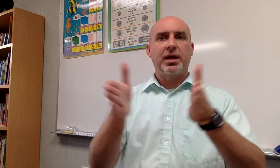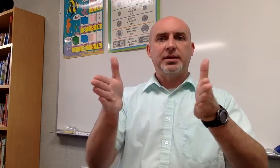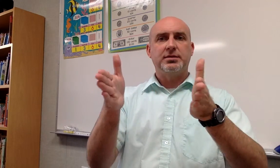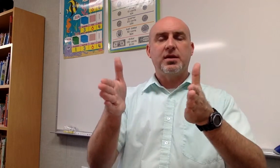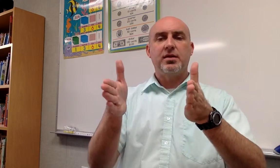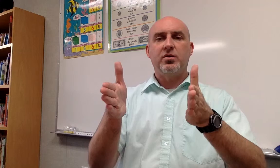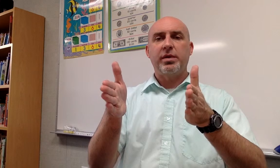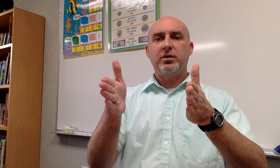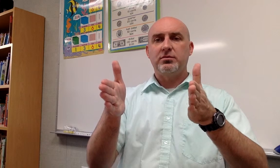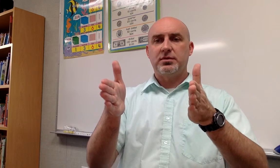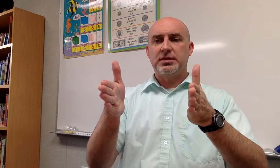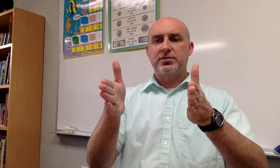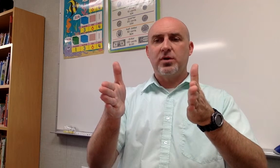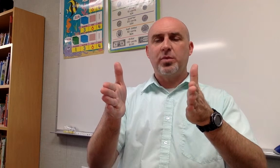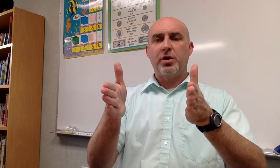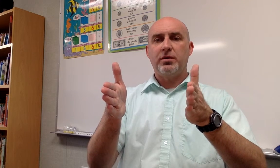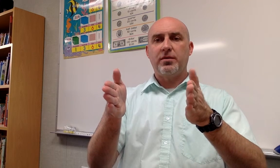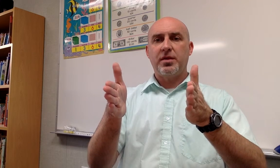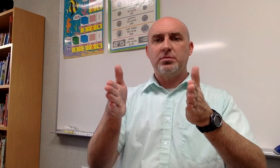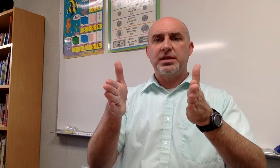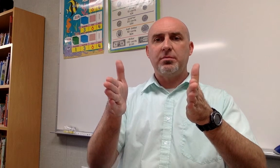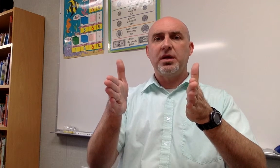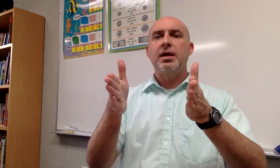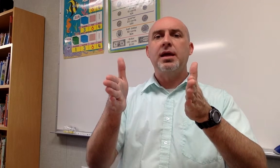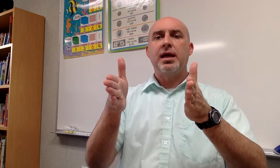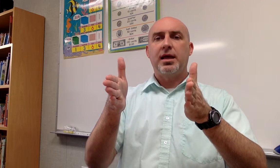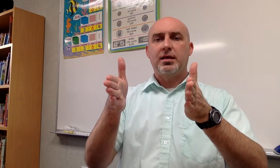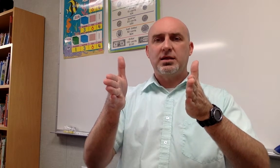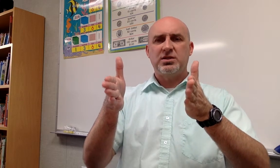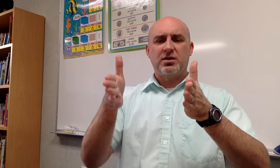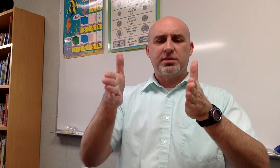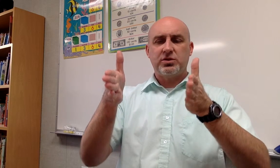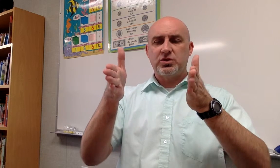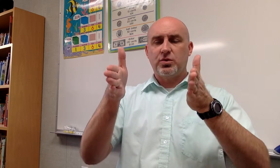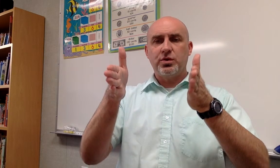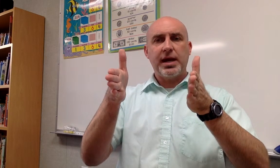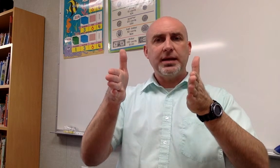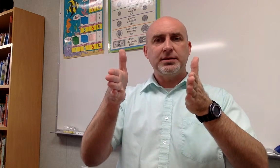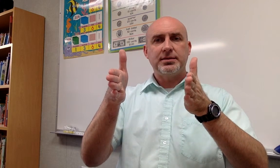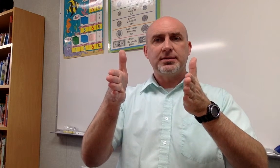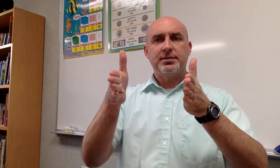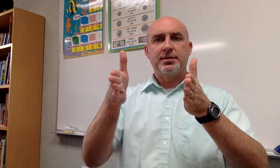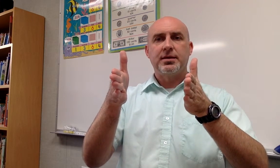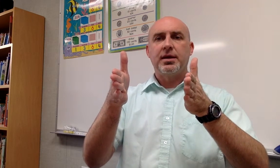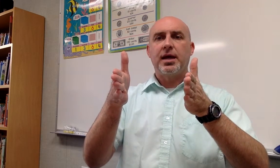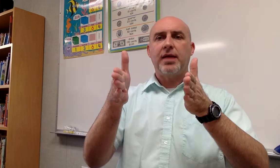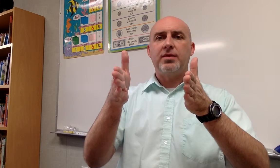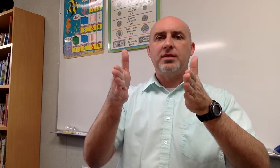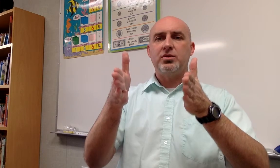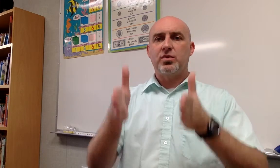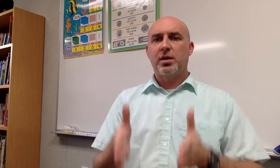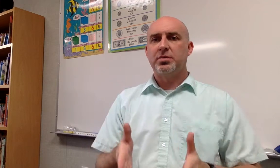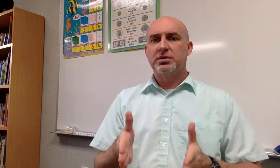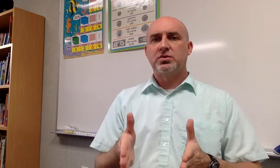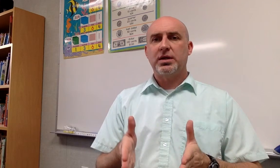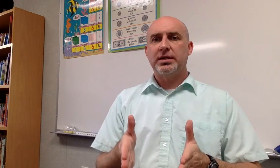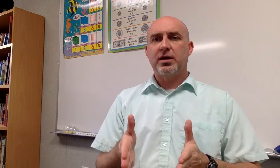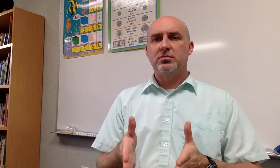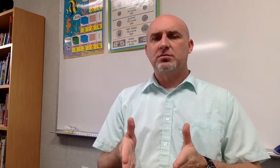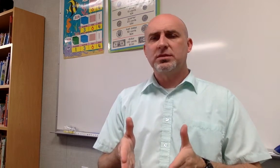hands. Okay, they're about this far apart, thumbs up. They start about shoulder height, and then they drop straight down. Let's see if I